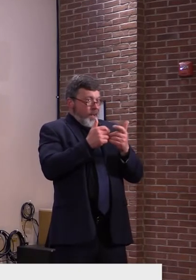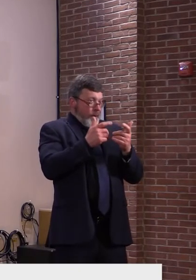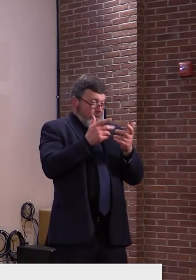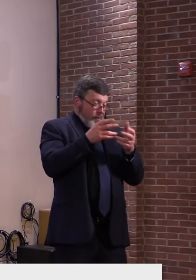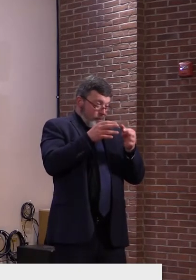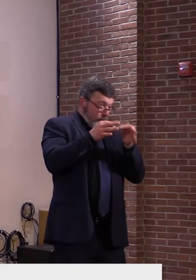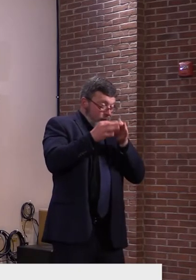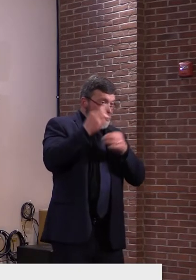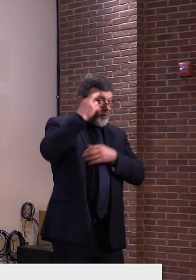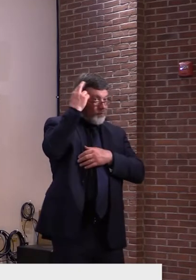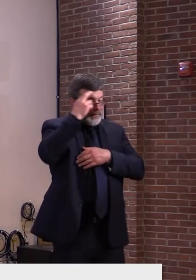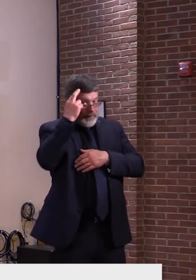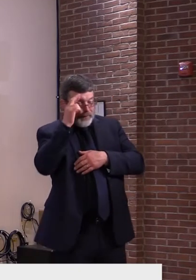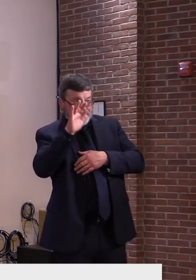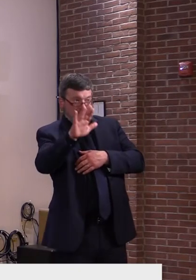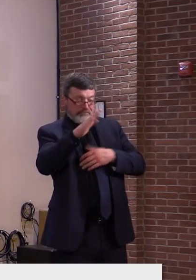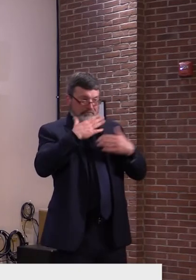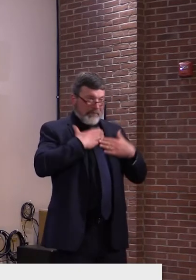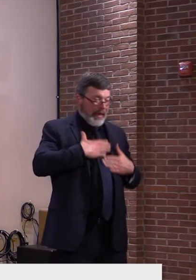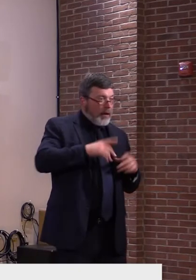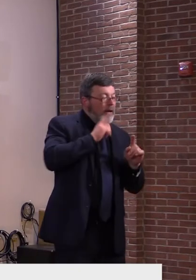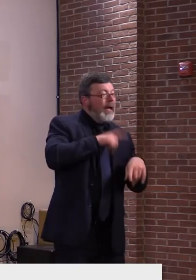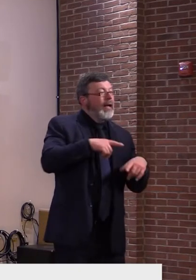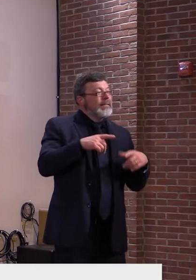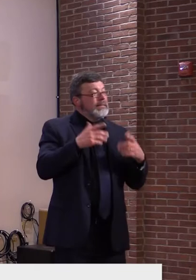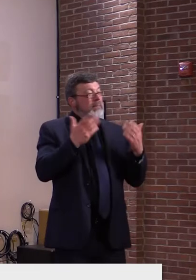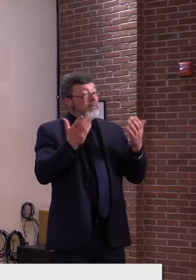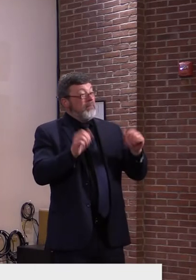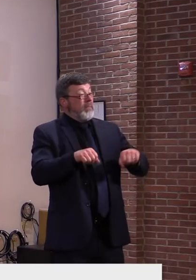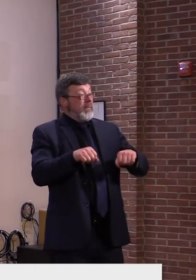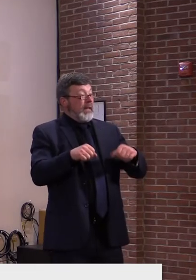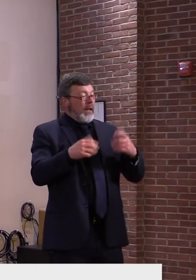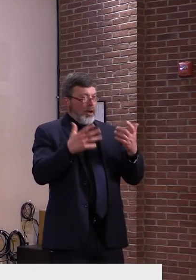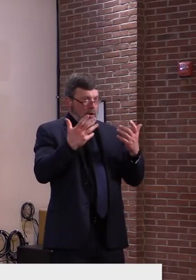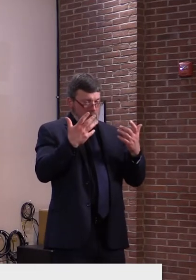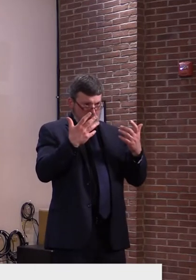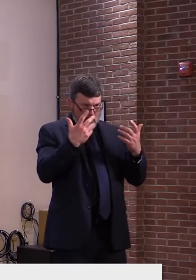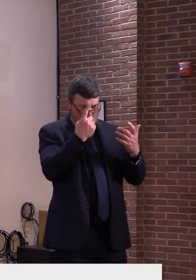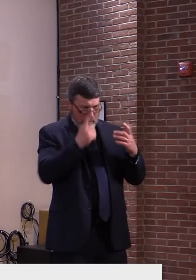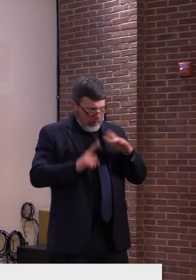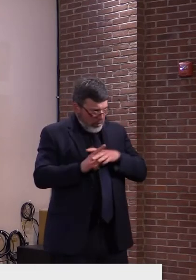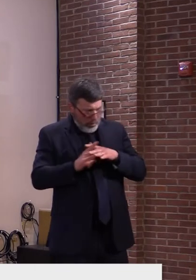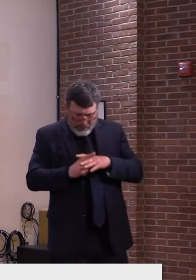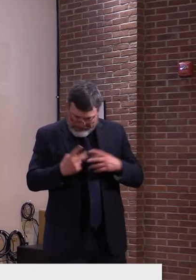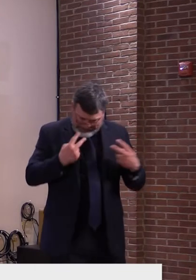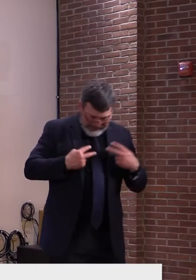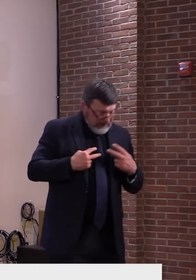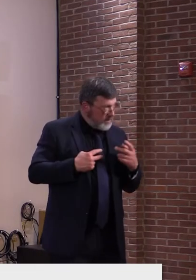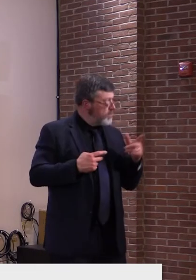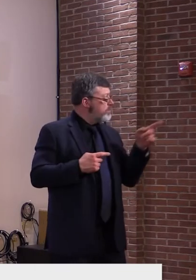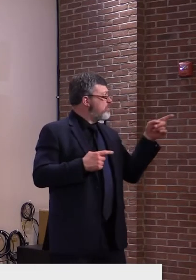of symptoms and reactions. If he has an extraordinarily unique one,